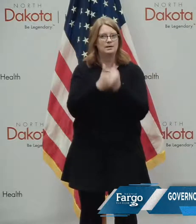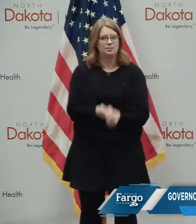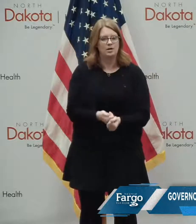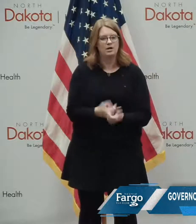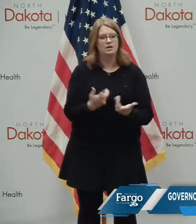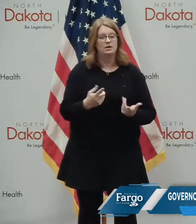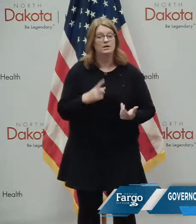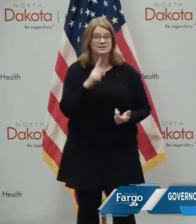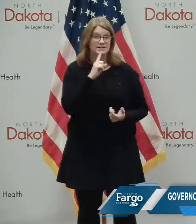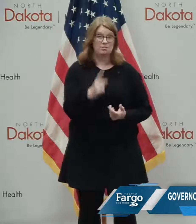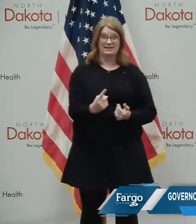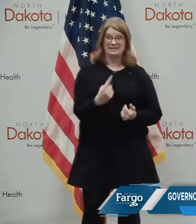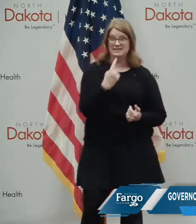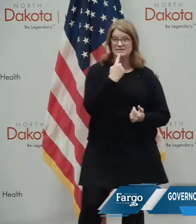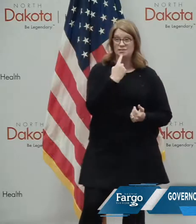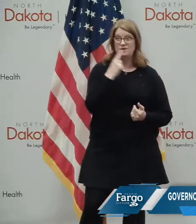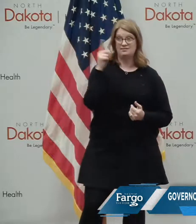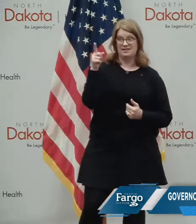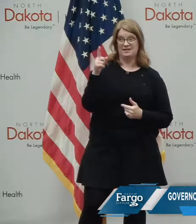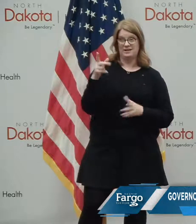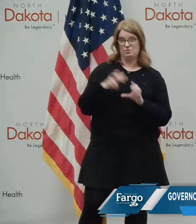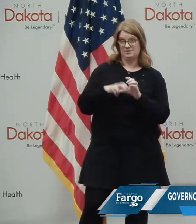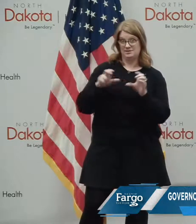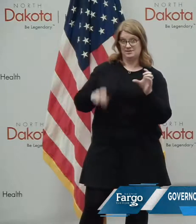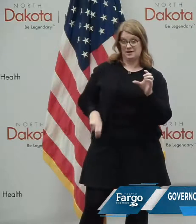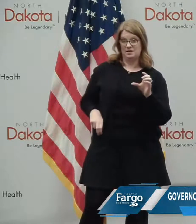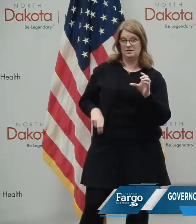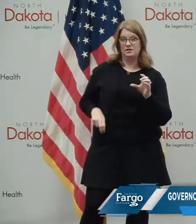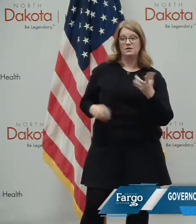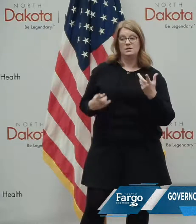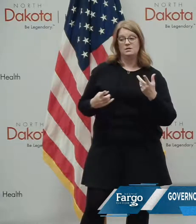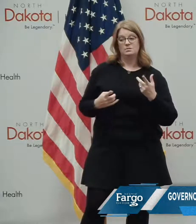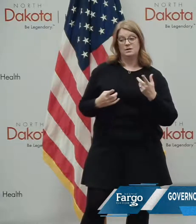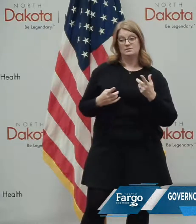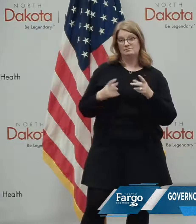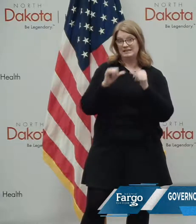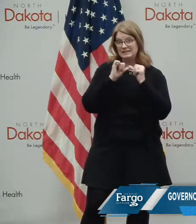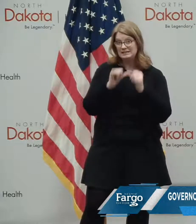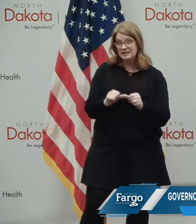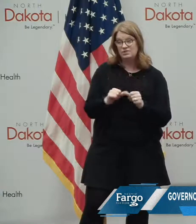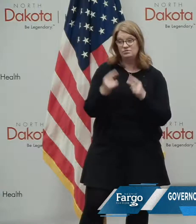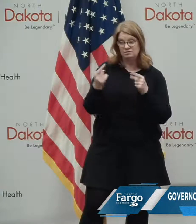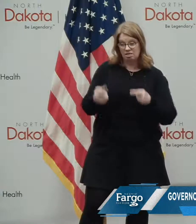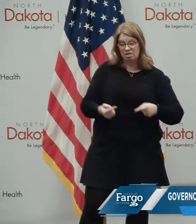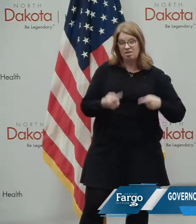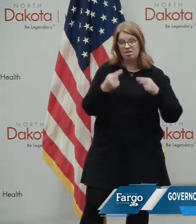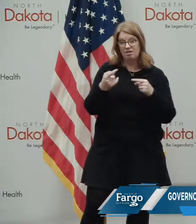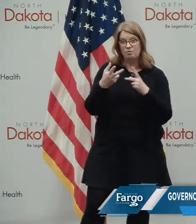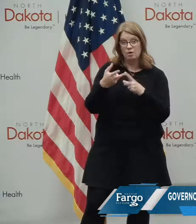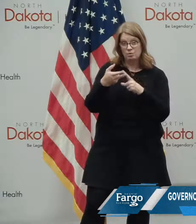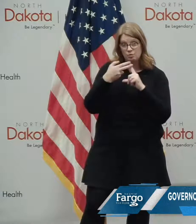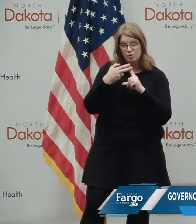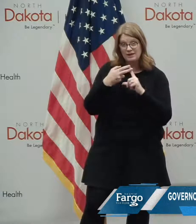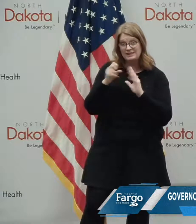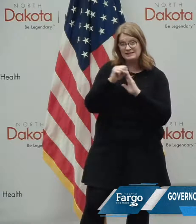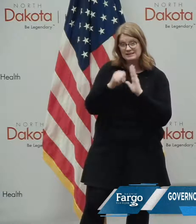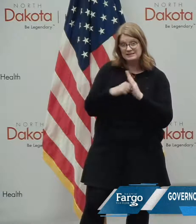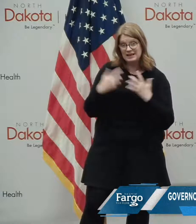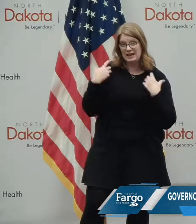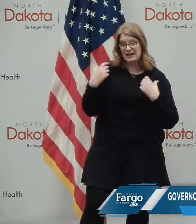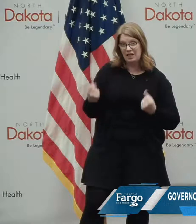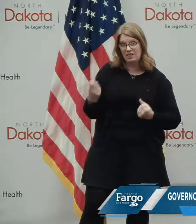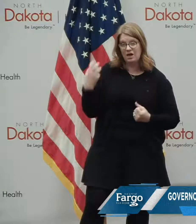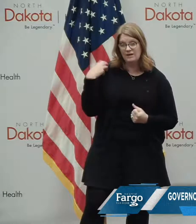disappointed that he left, but I think one of the challenges we're going to continue to see in recruiting state health officers is that there is